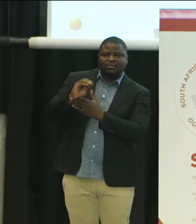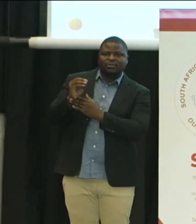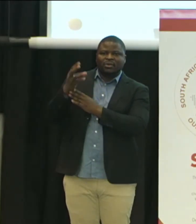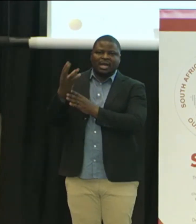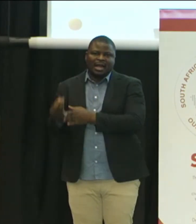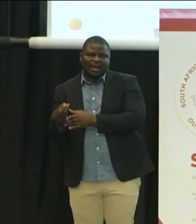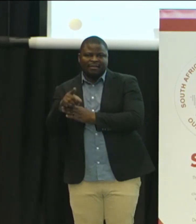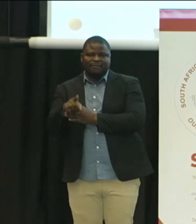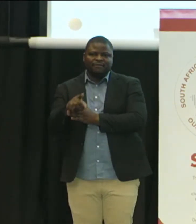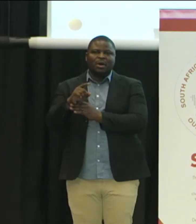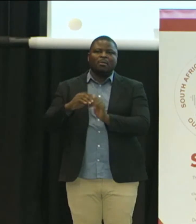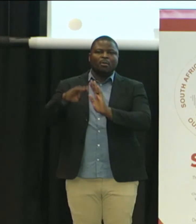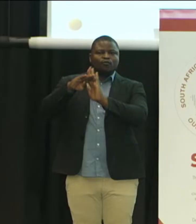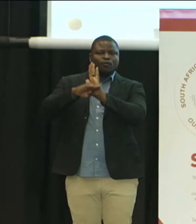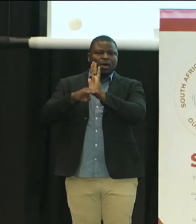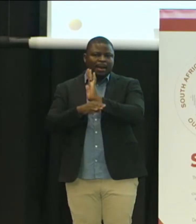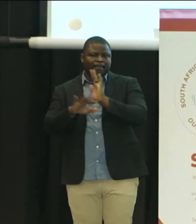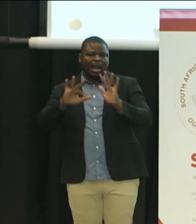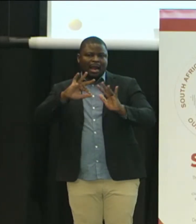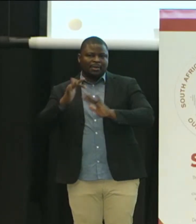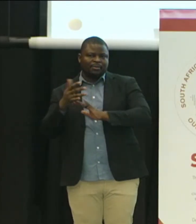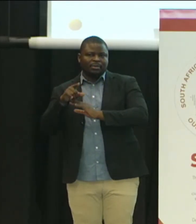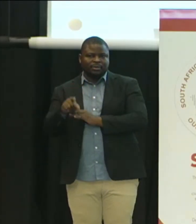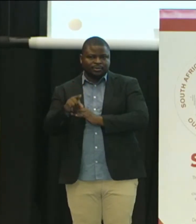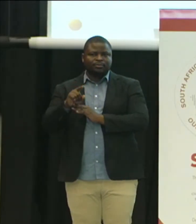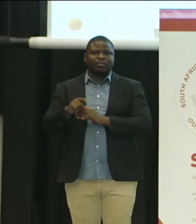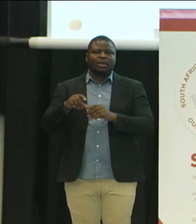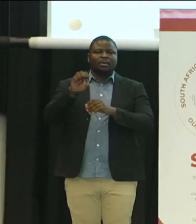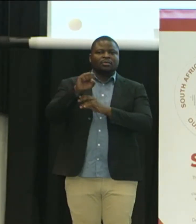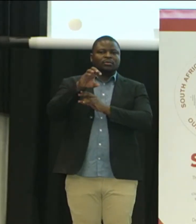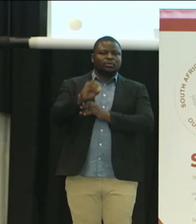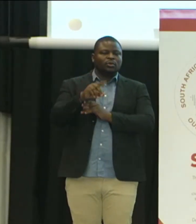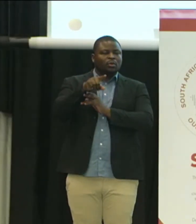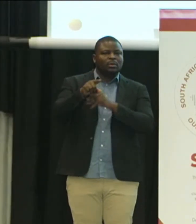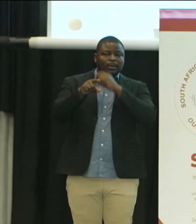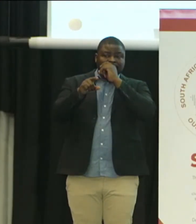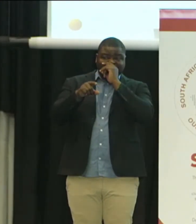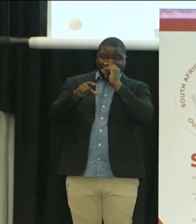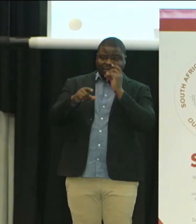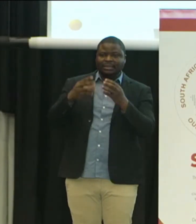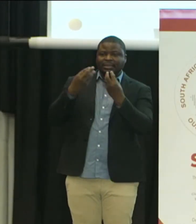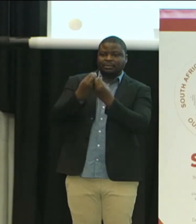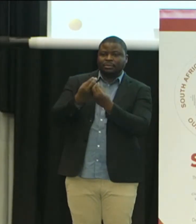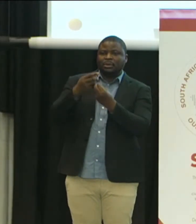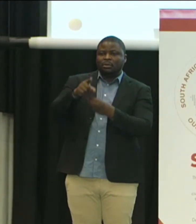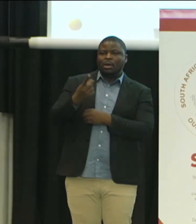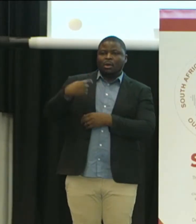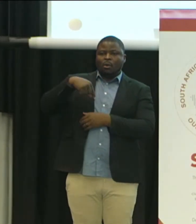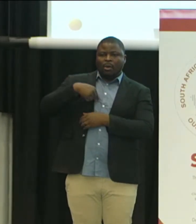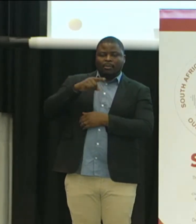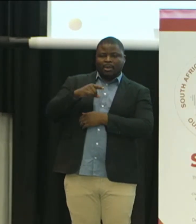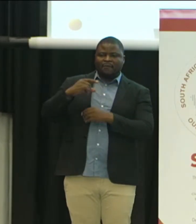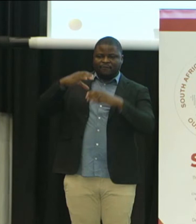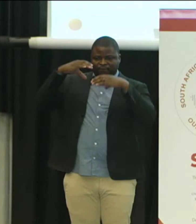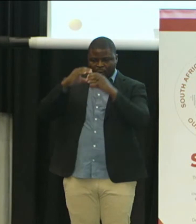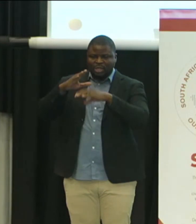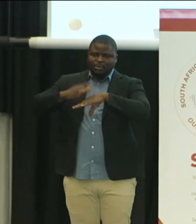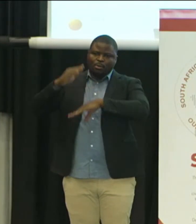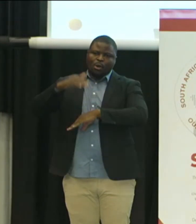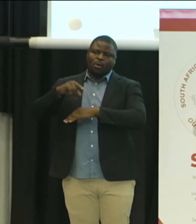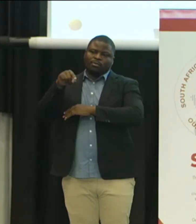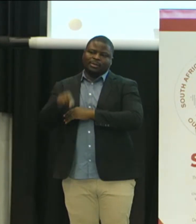programming and all that. So this is the emphasis of this particular session. So we'll be digging deep